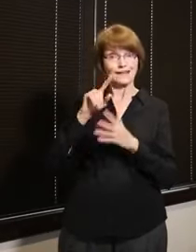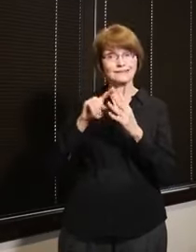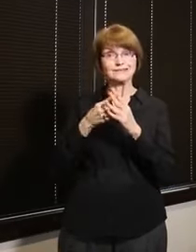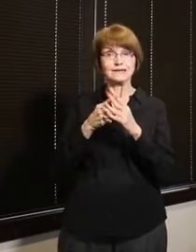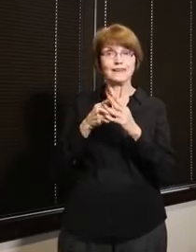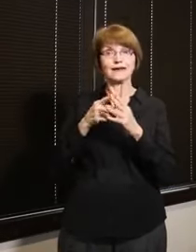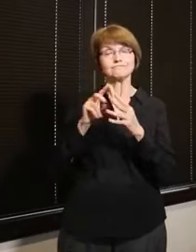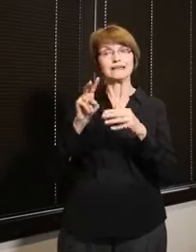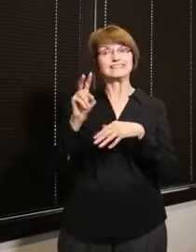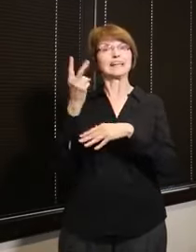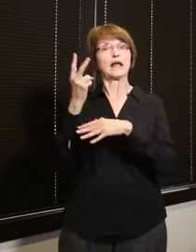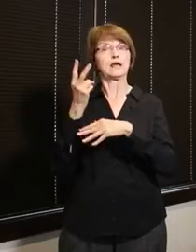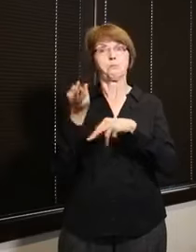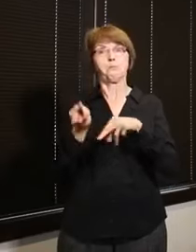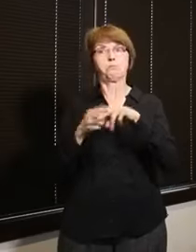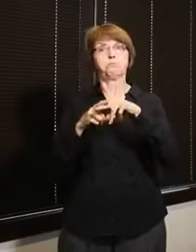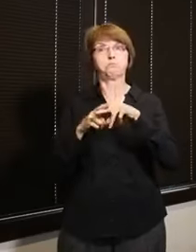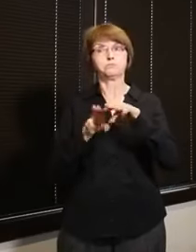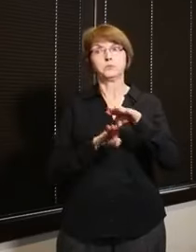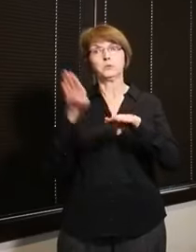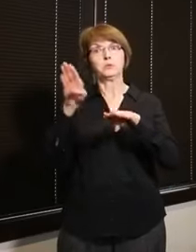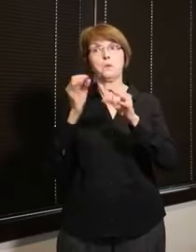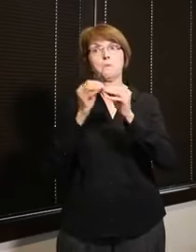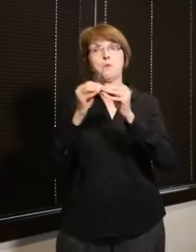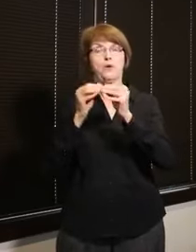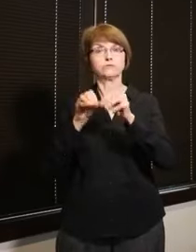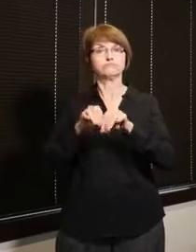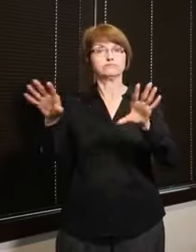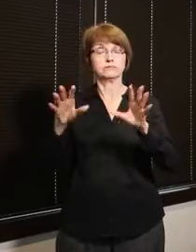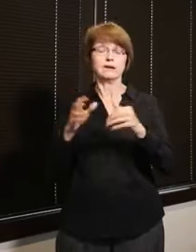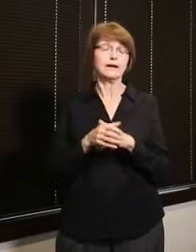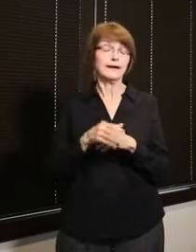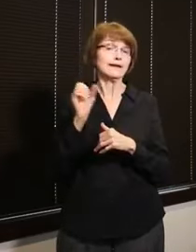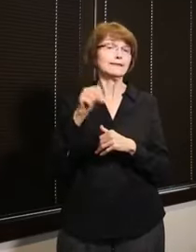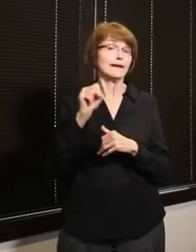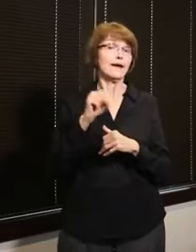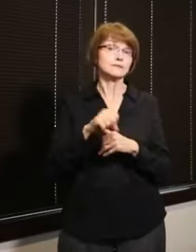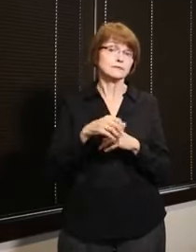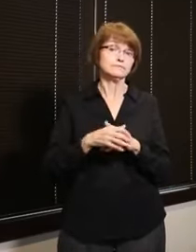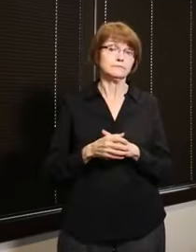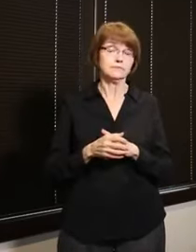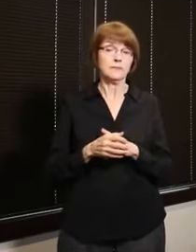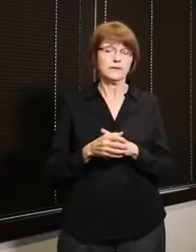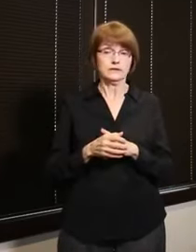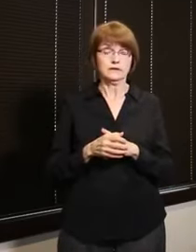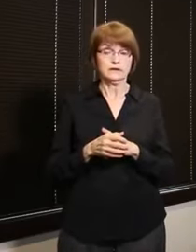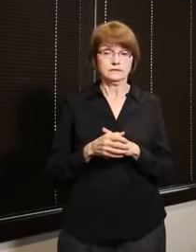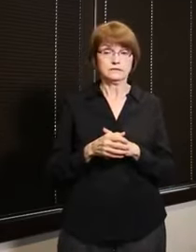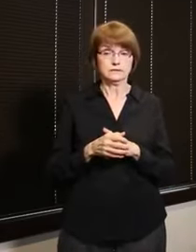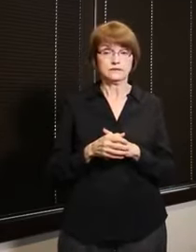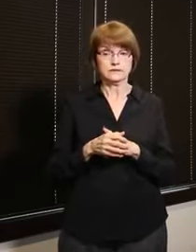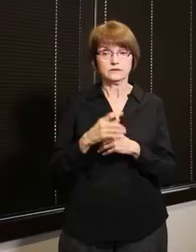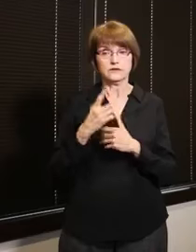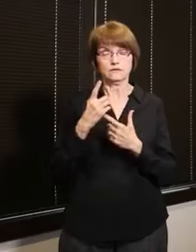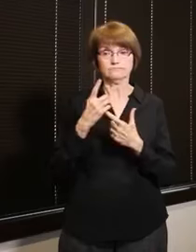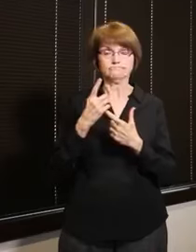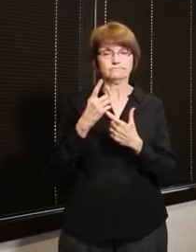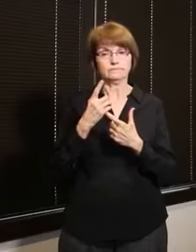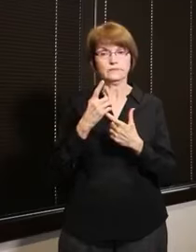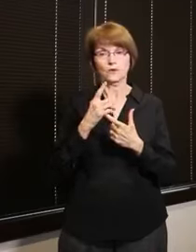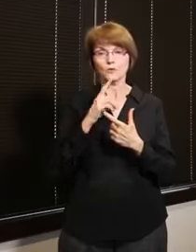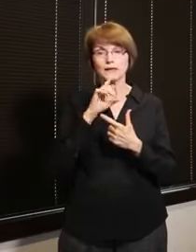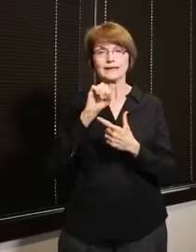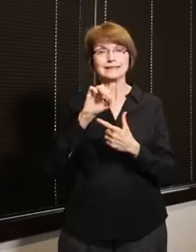of cases? So there have been, to be sure. The one that's occupied the media quite a bit is the one